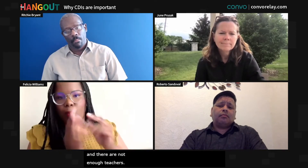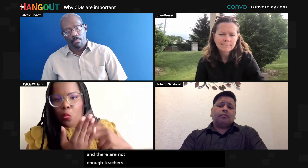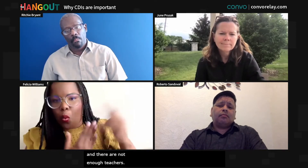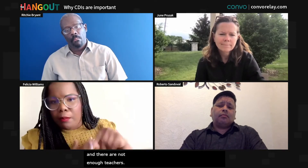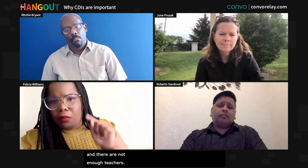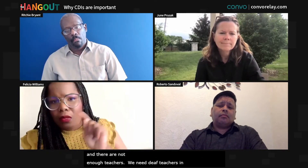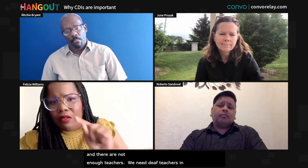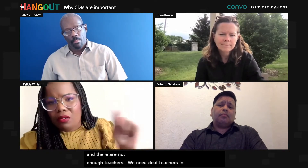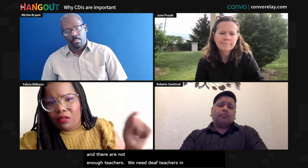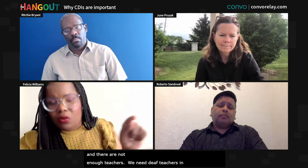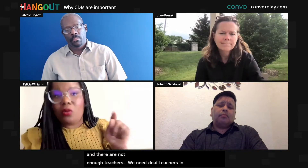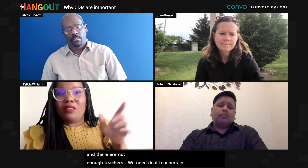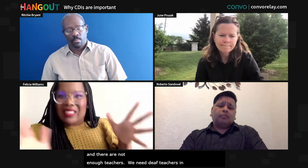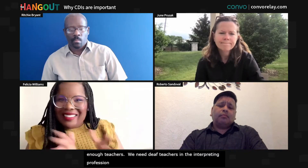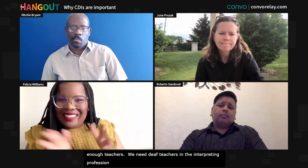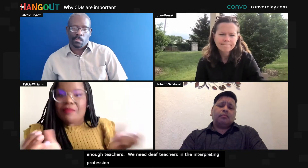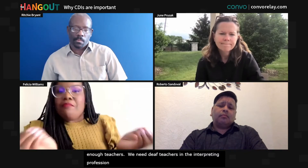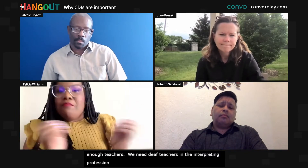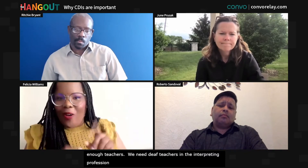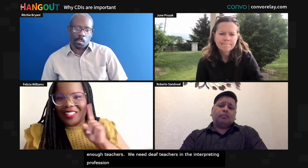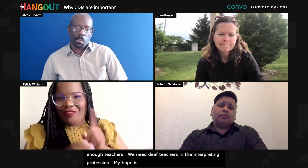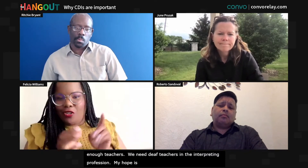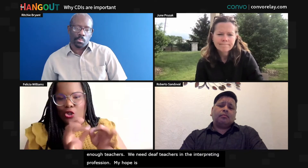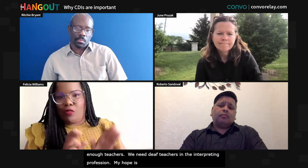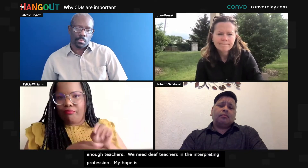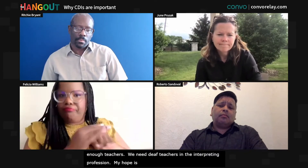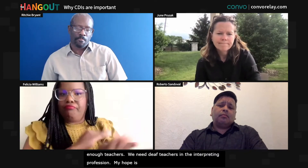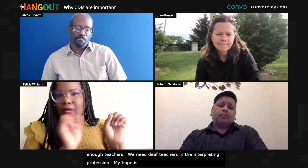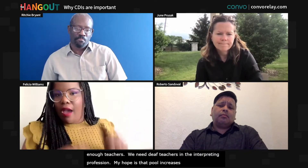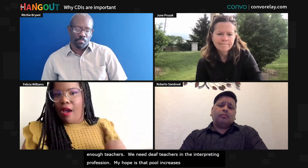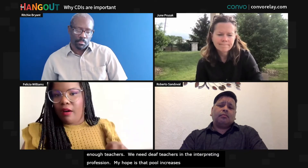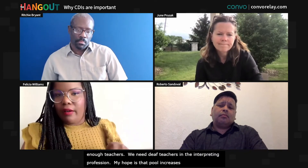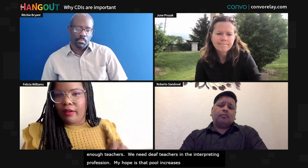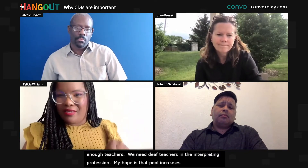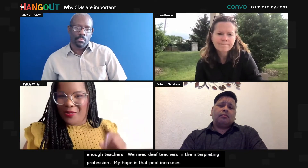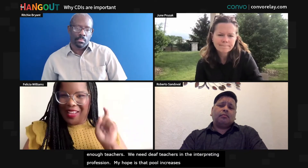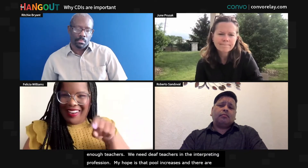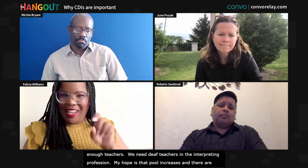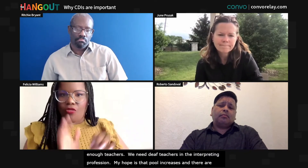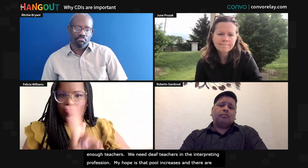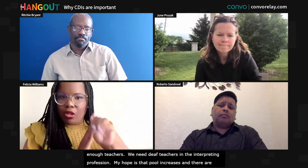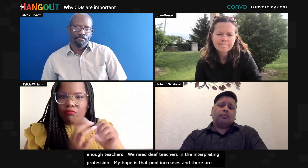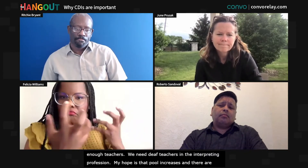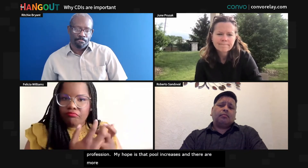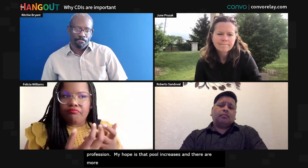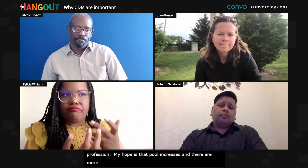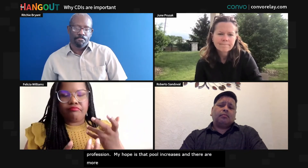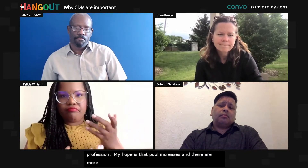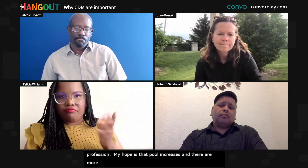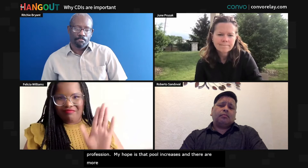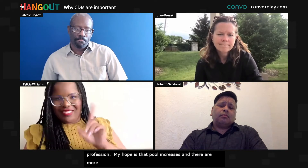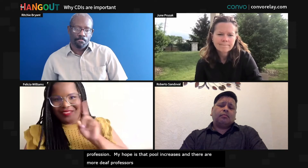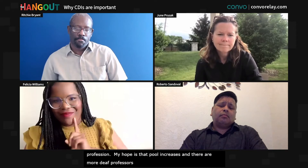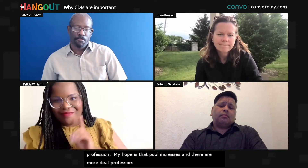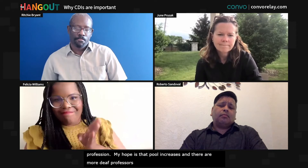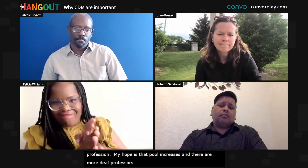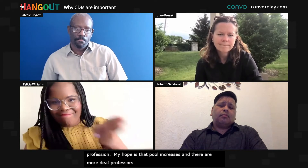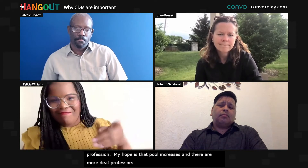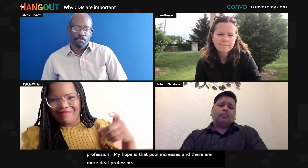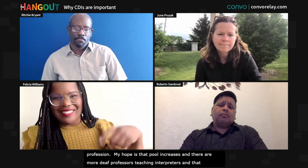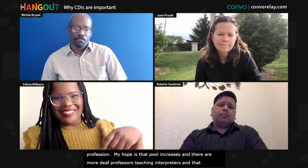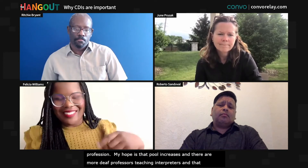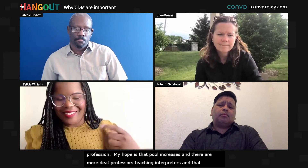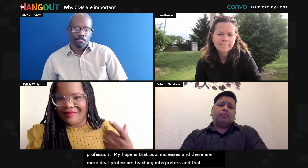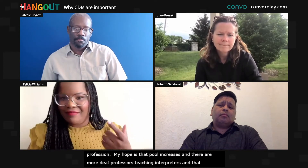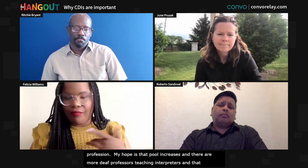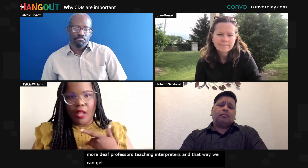pool increases. There's a lot more deaf and professors that are teaching interpreters. And that way we can get more deaf interpreters out there. So we certainly need